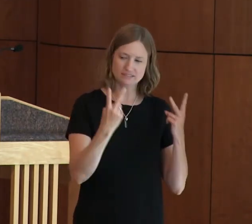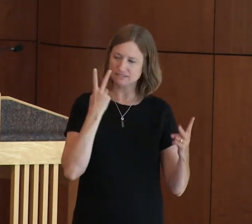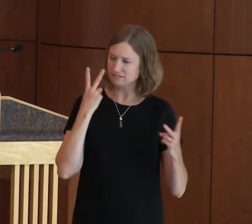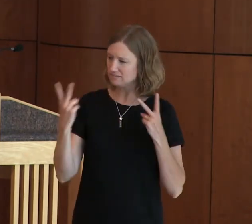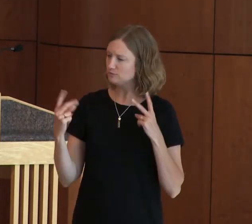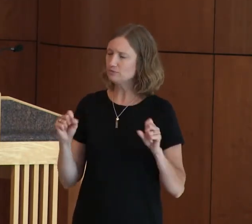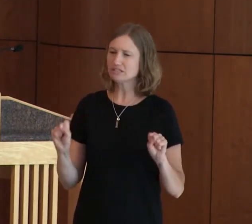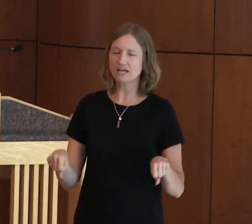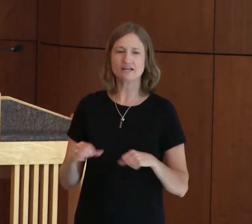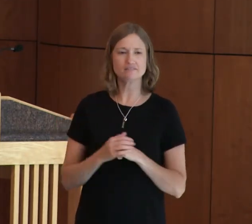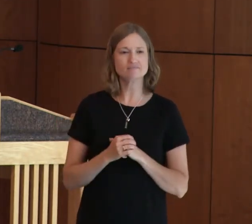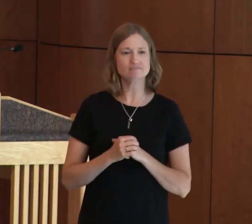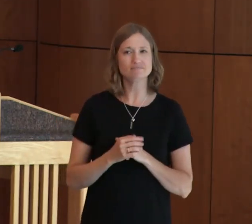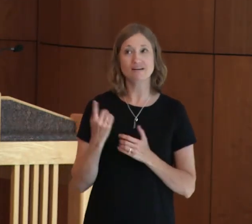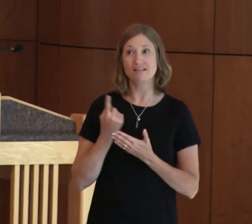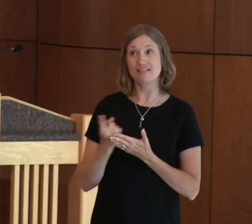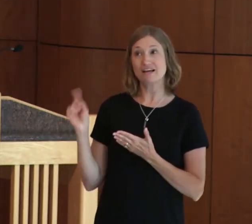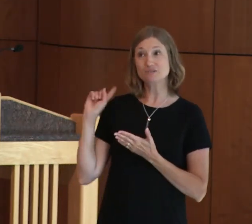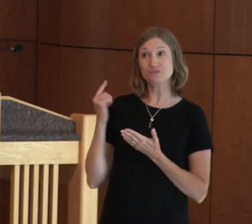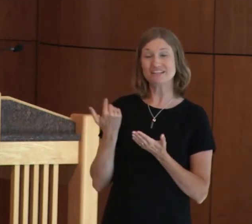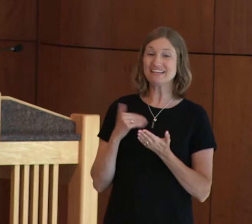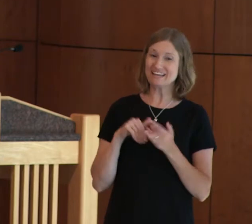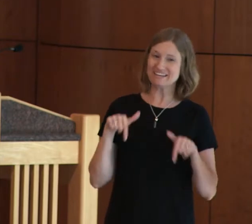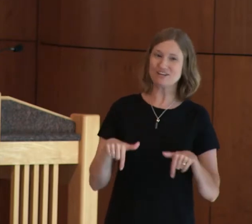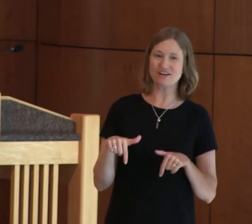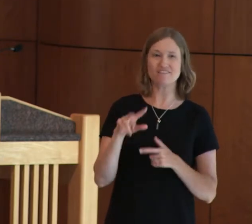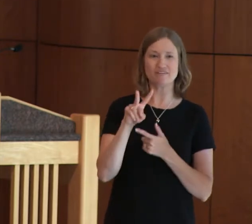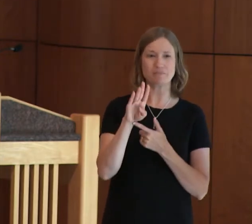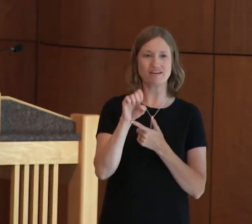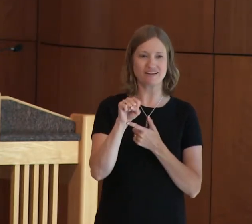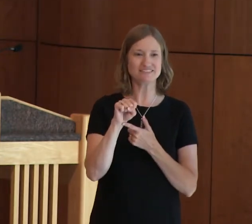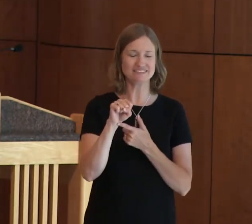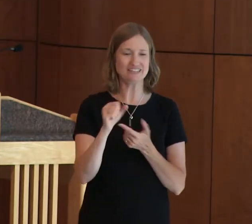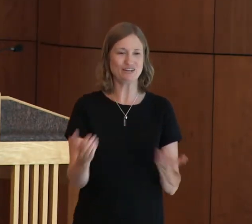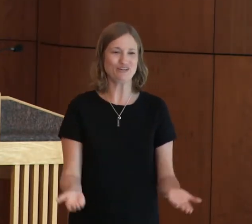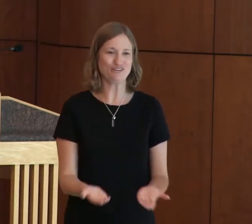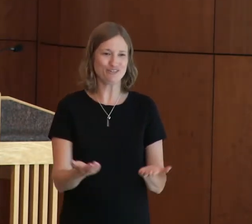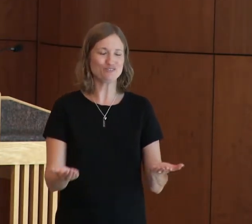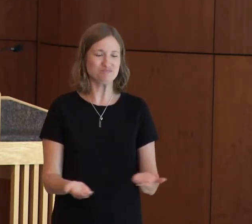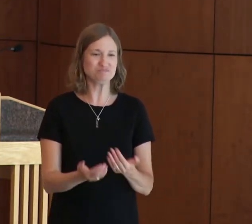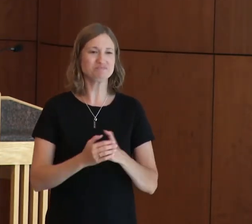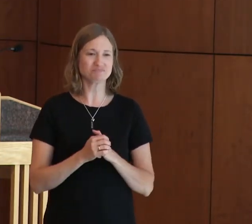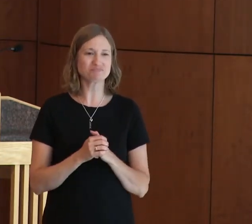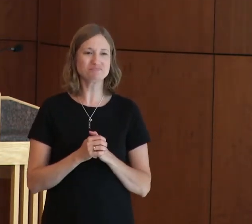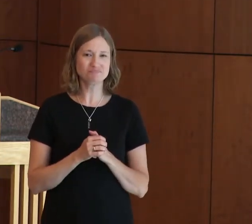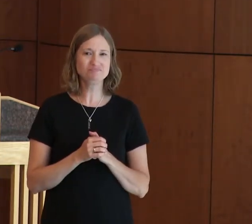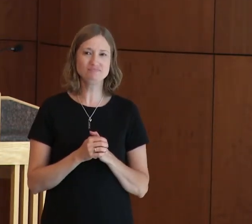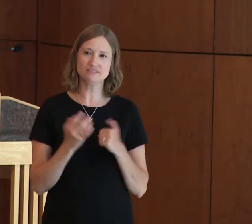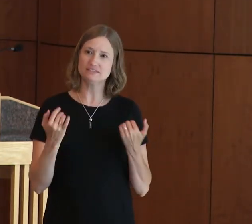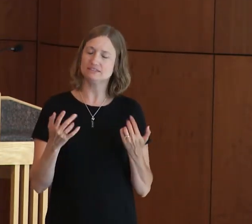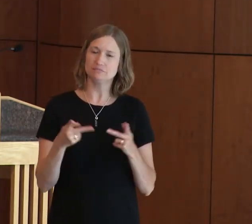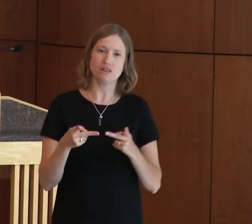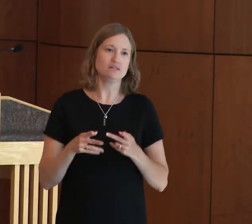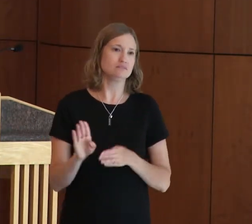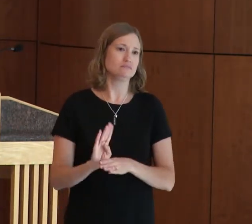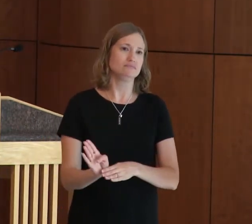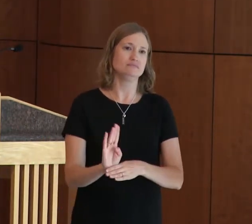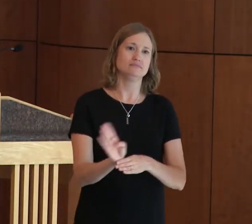This last week we had Vacation Bible School here at Peace. This was a happening place. It was full of lots of